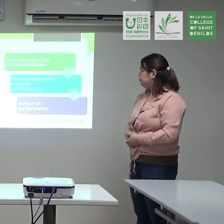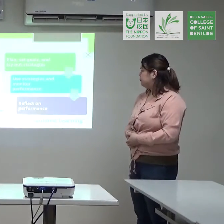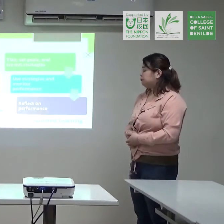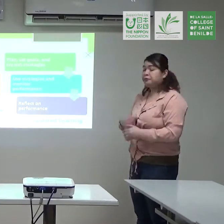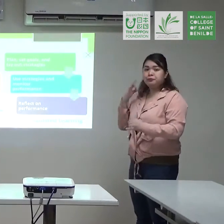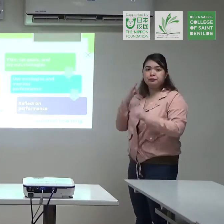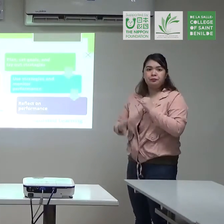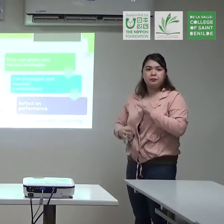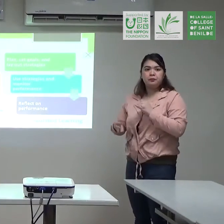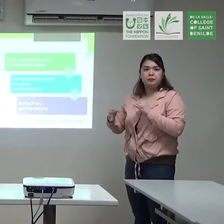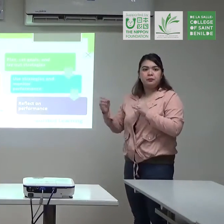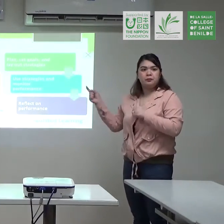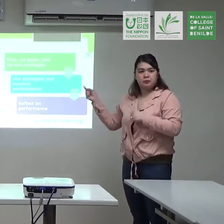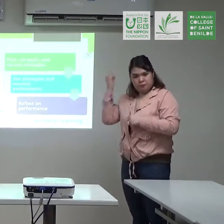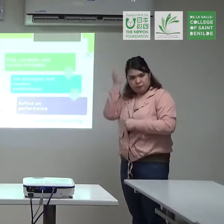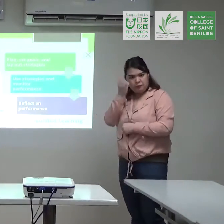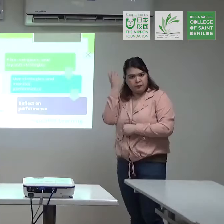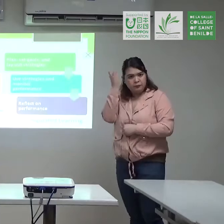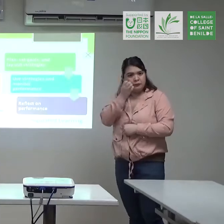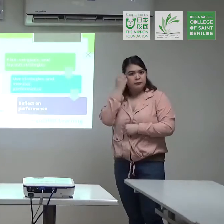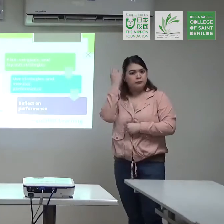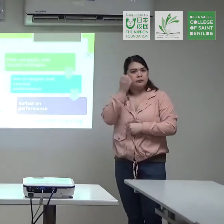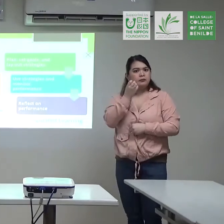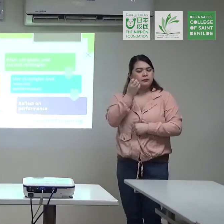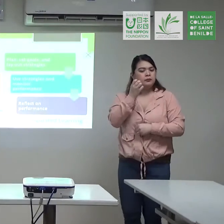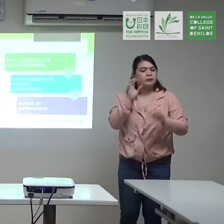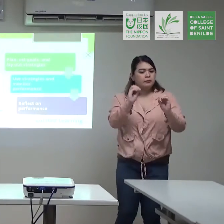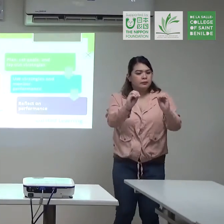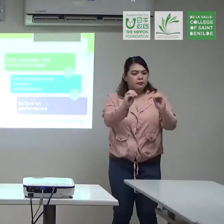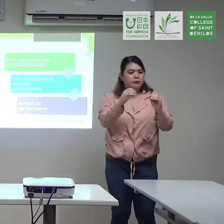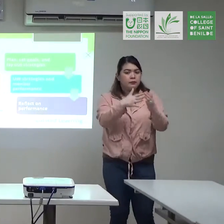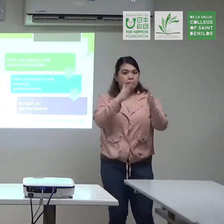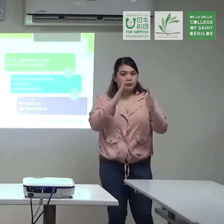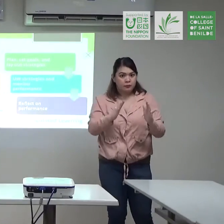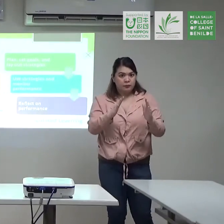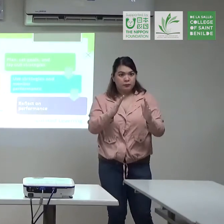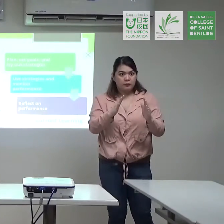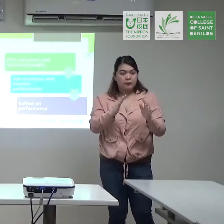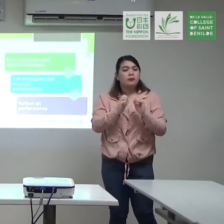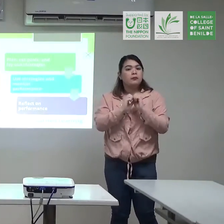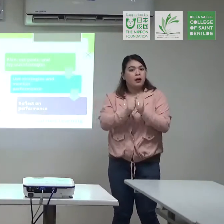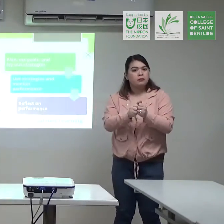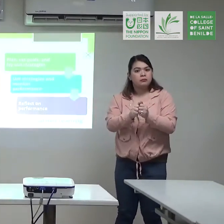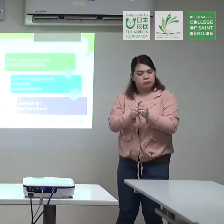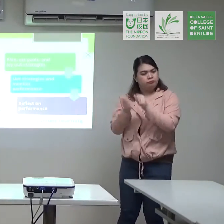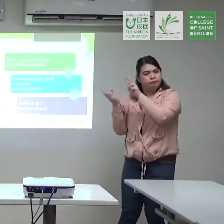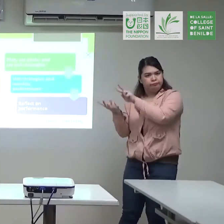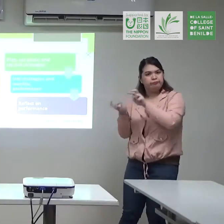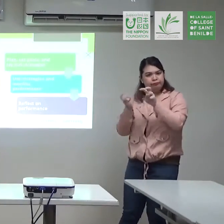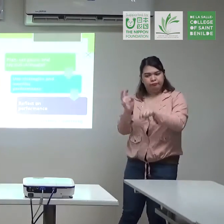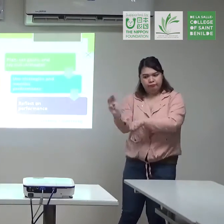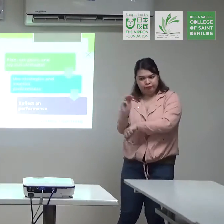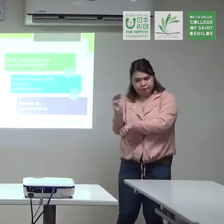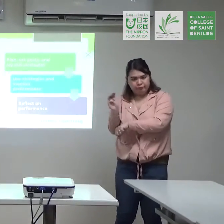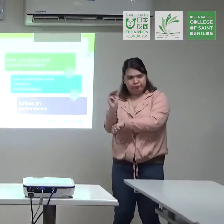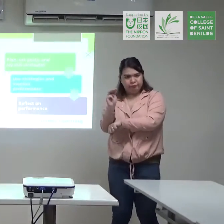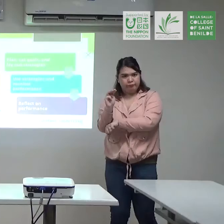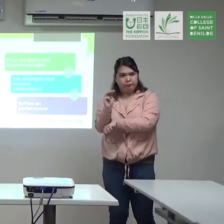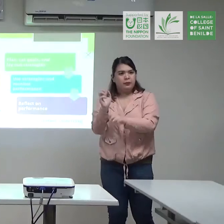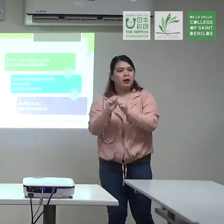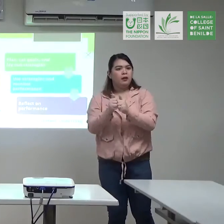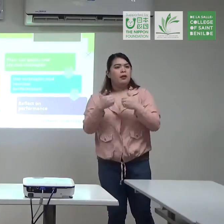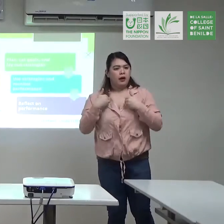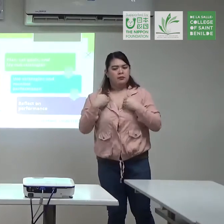Final thought. Teaching students better metacognitive techniques with life